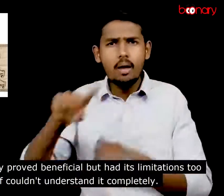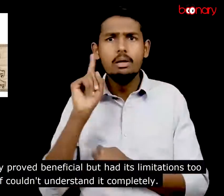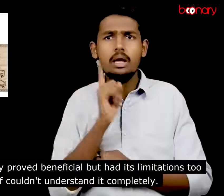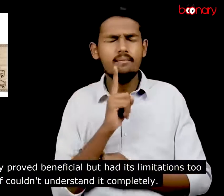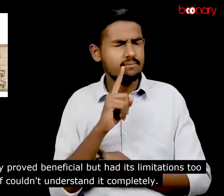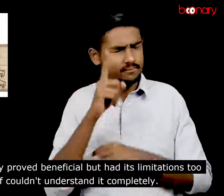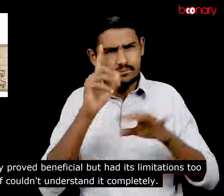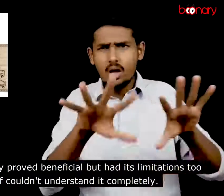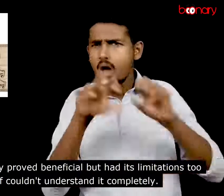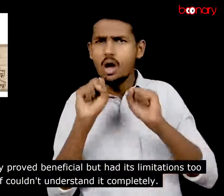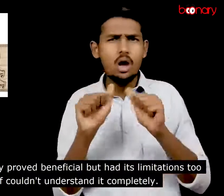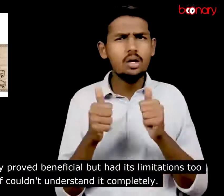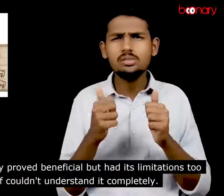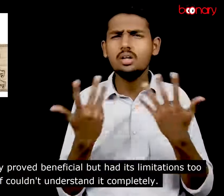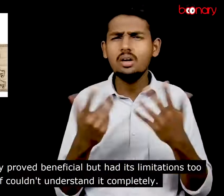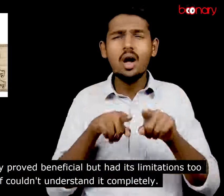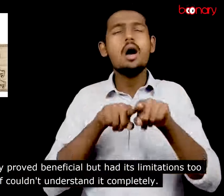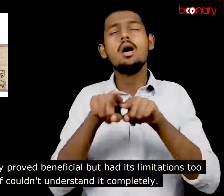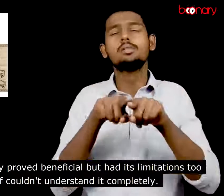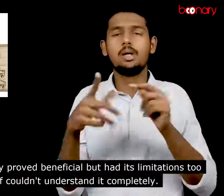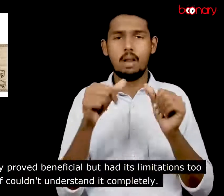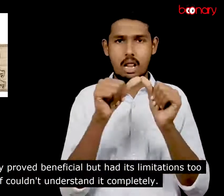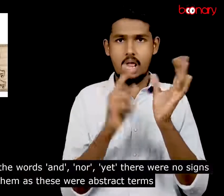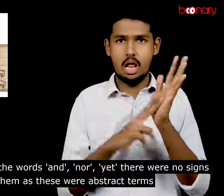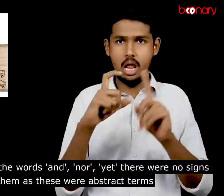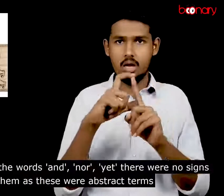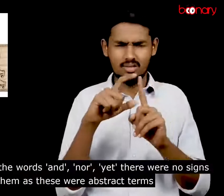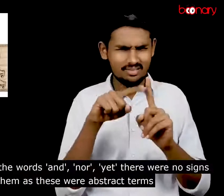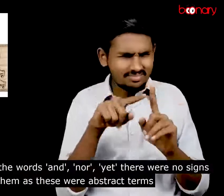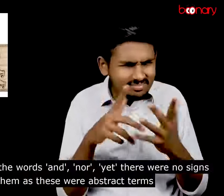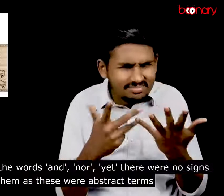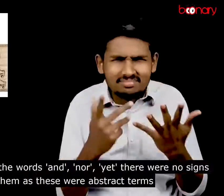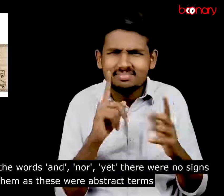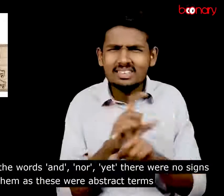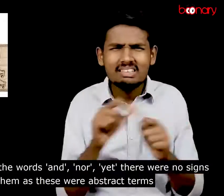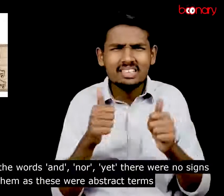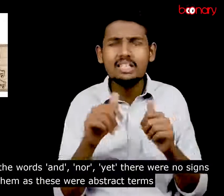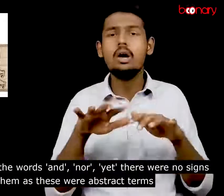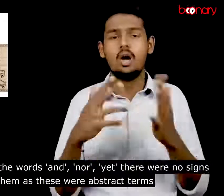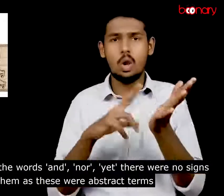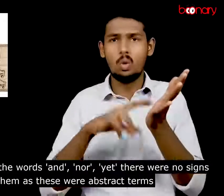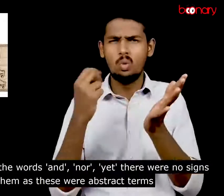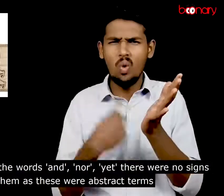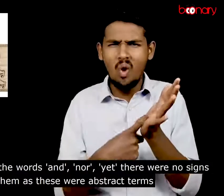too, as some deaf couldn't understand it completely. For example, the words and,